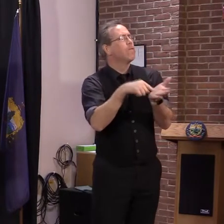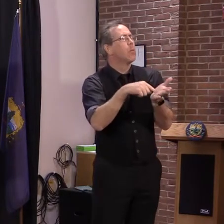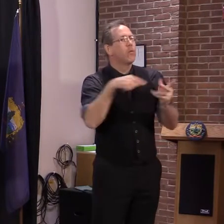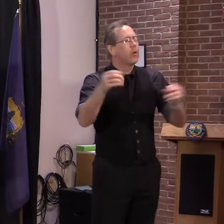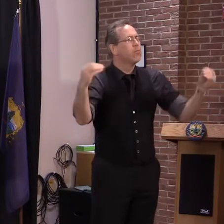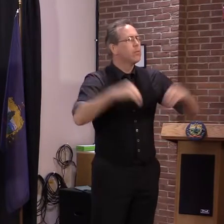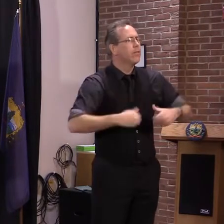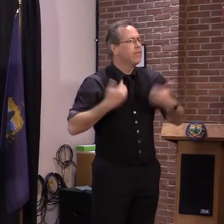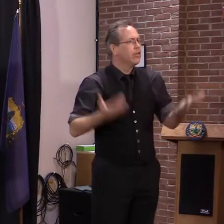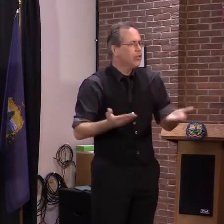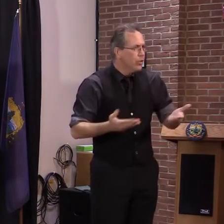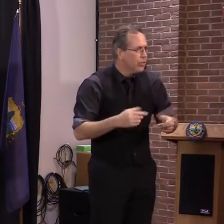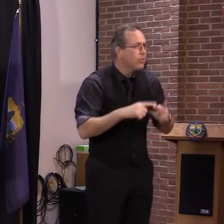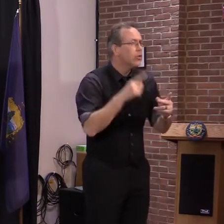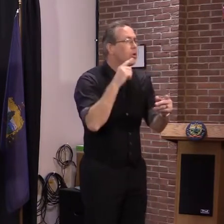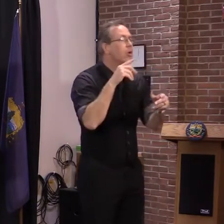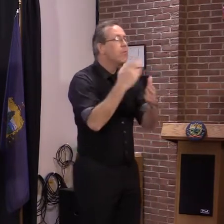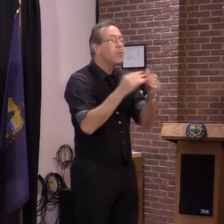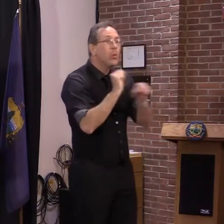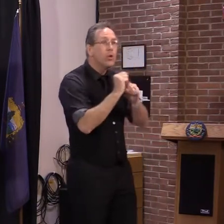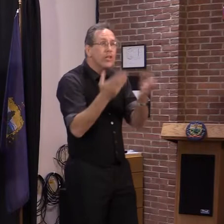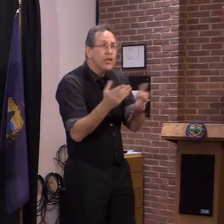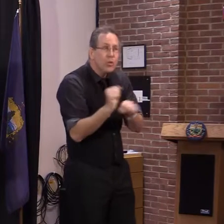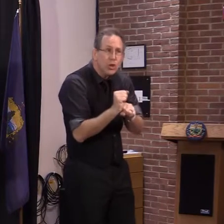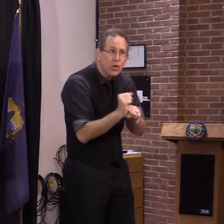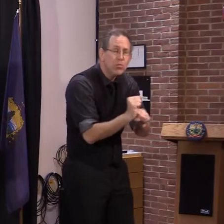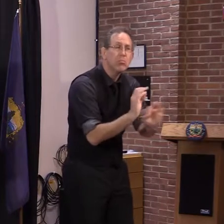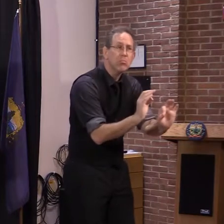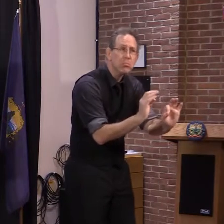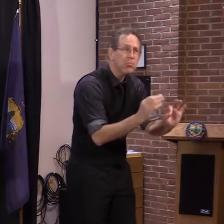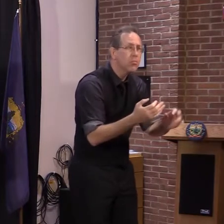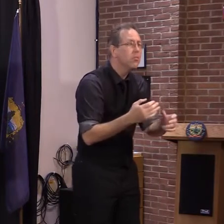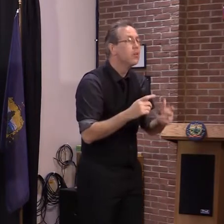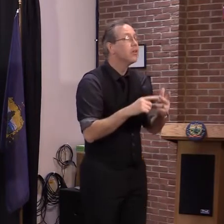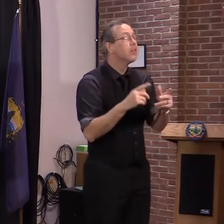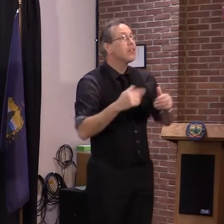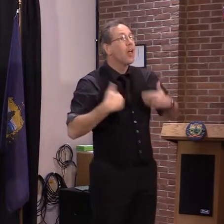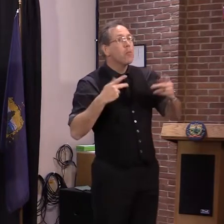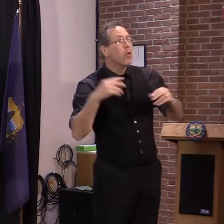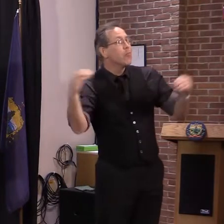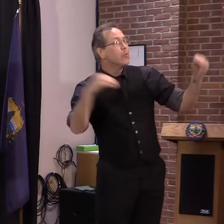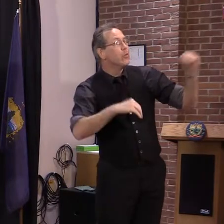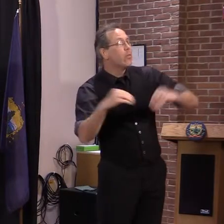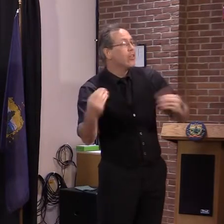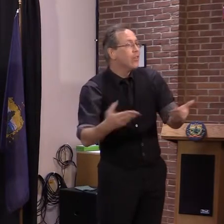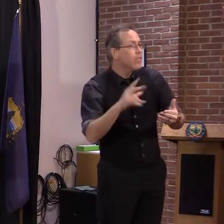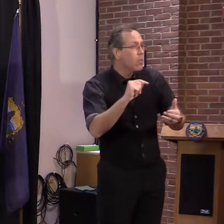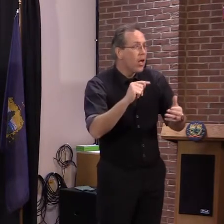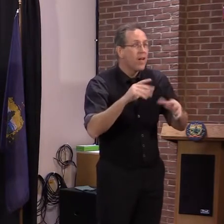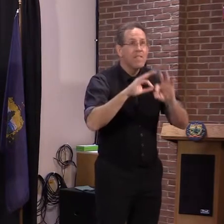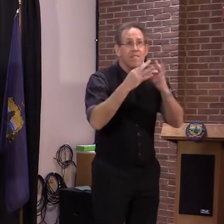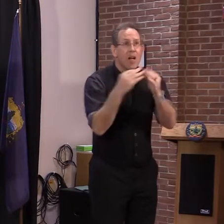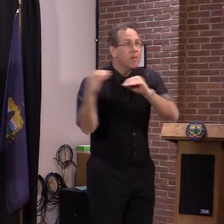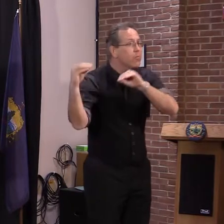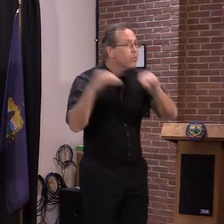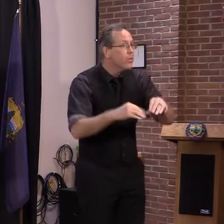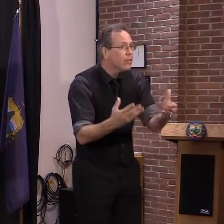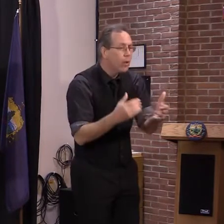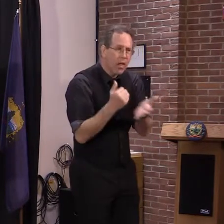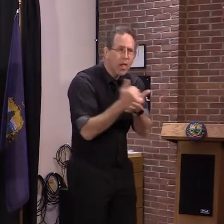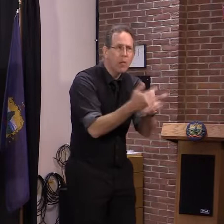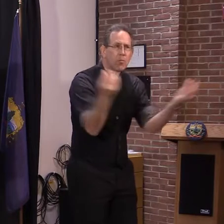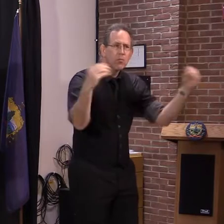It would help families make ends meet. It would encourage young workers to grow their careers in Vermont. And it would allow